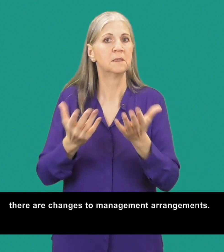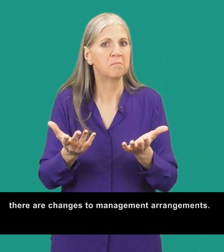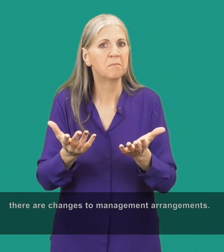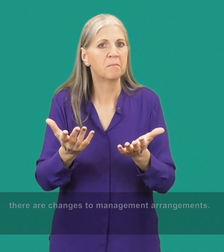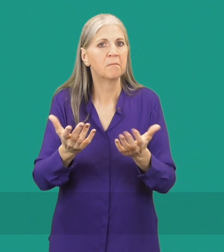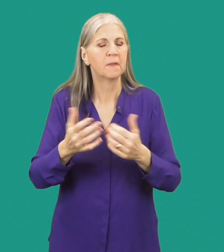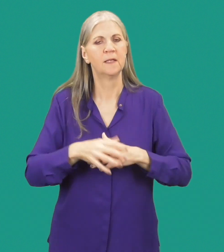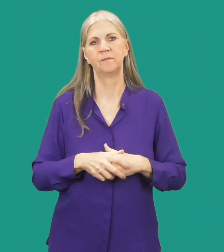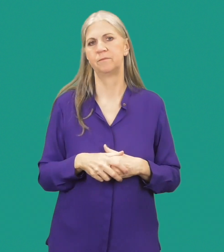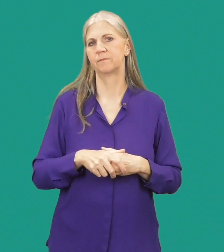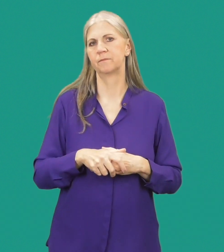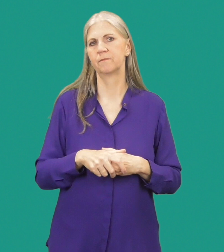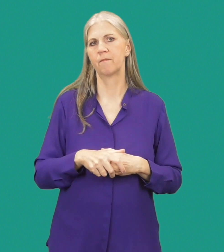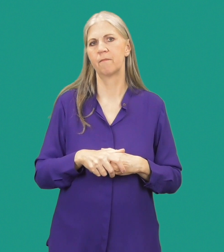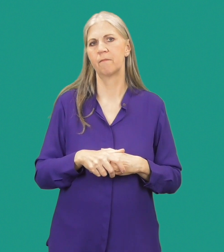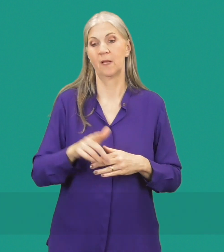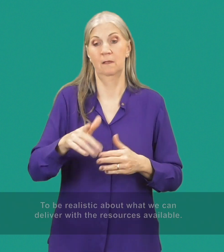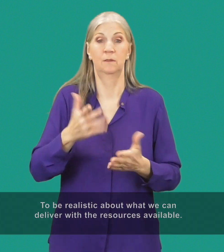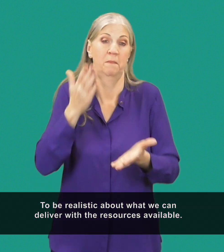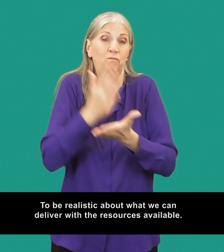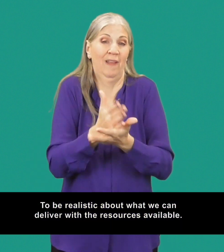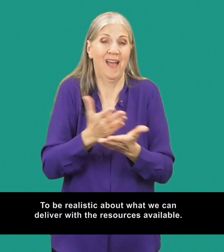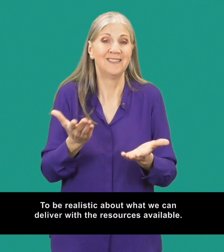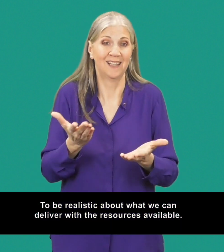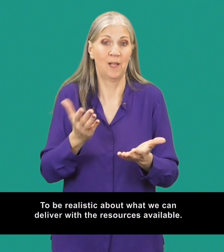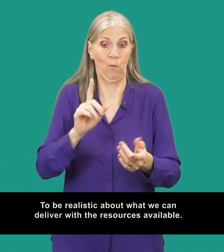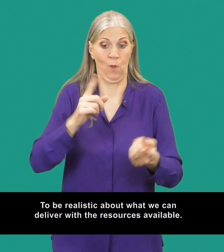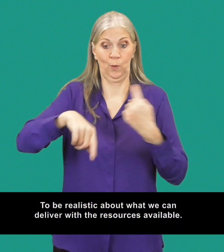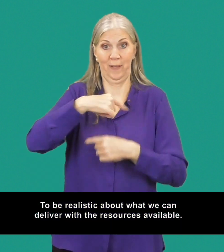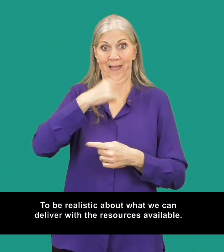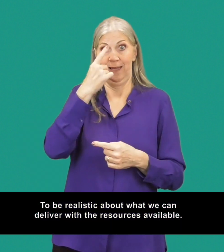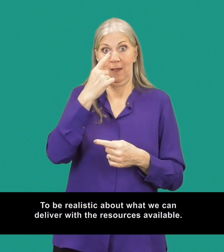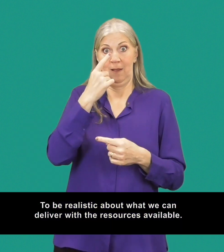To be realistic about what we can deliver with the resources available.